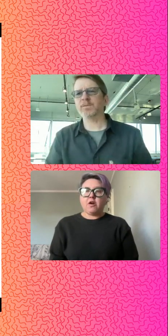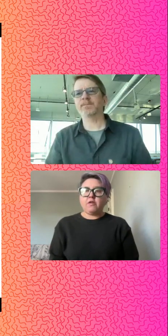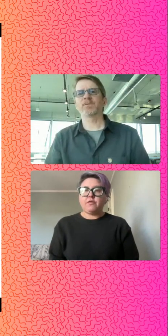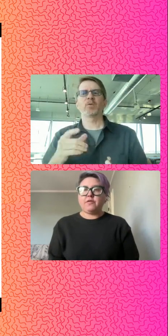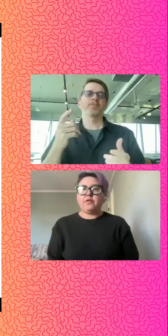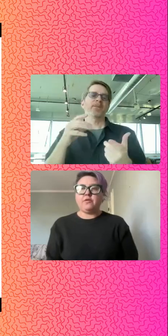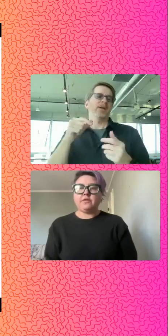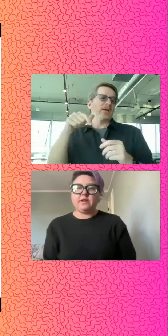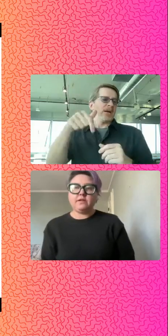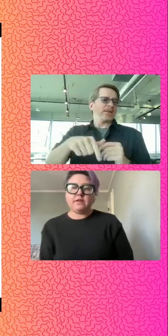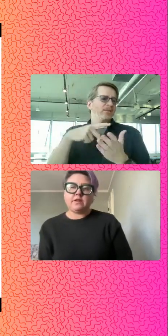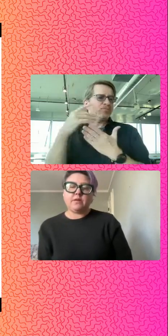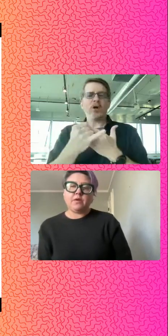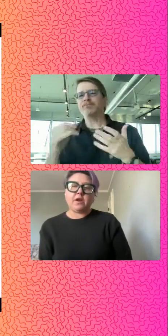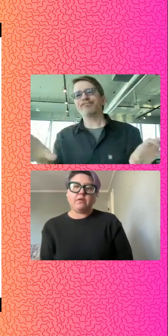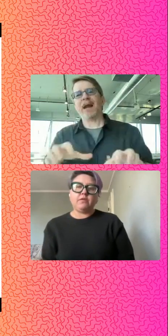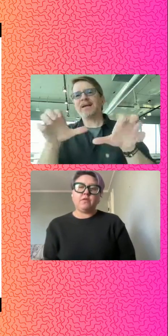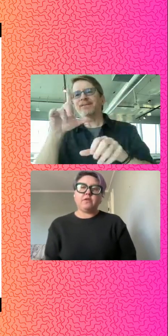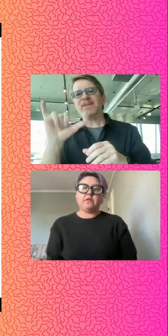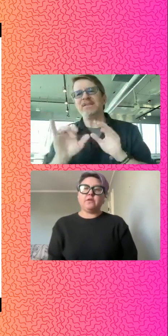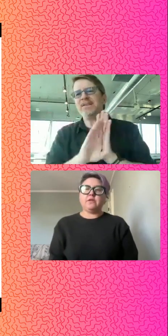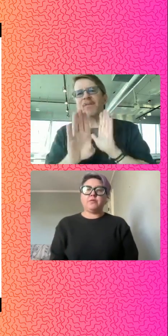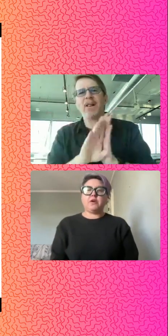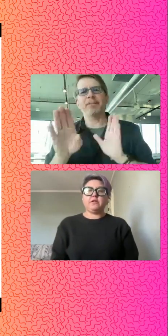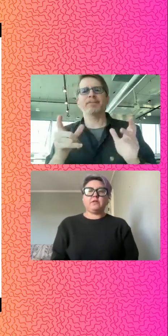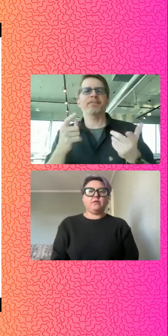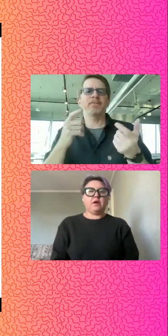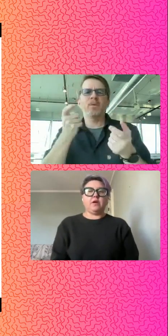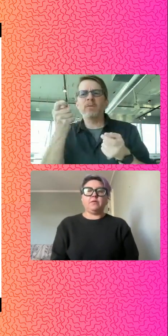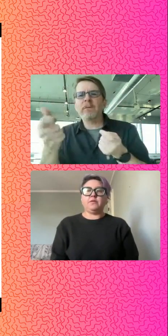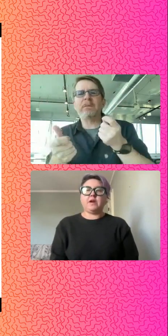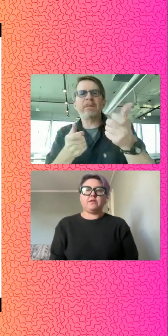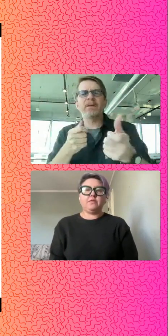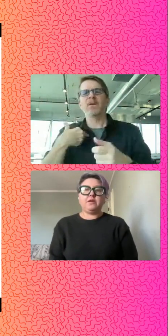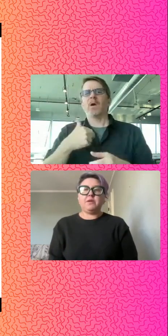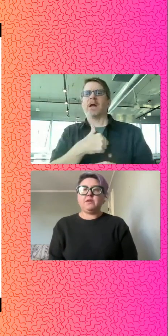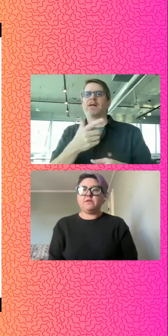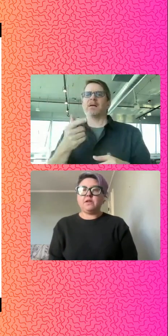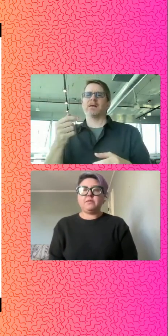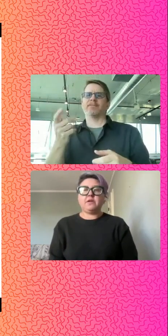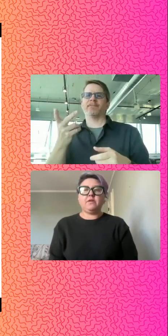were checking off those things and that they were accounted for. So in this project, it was